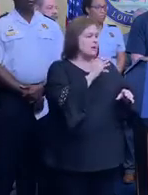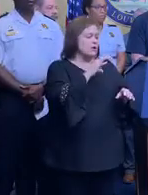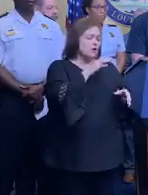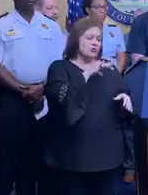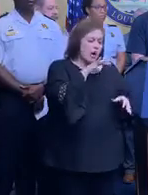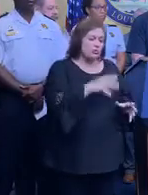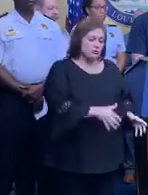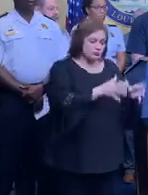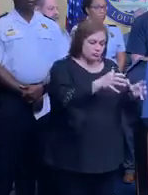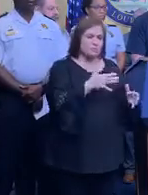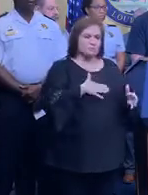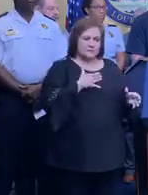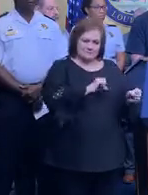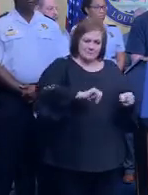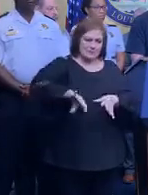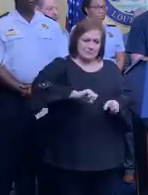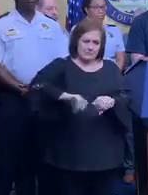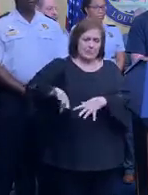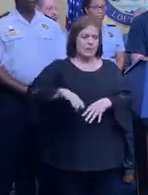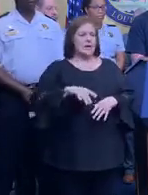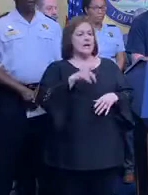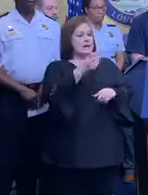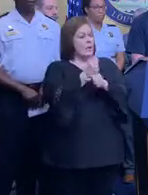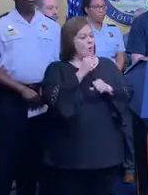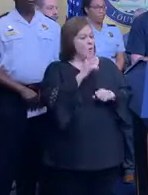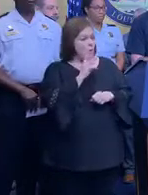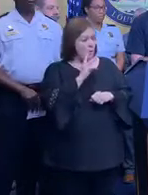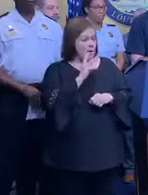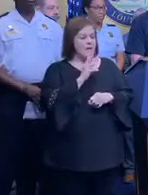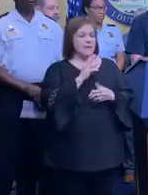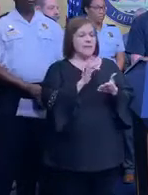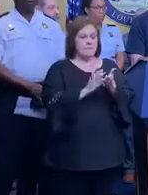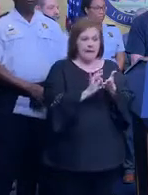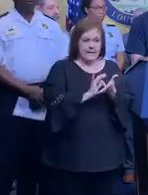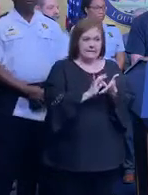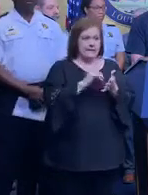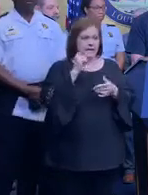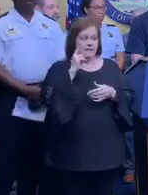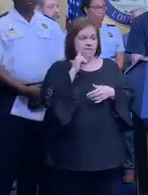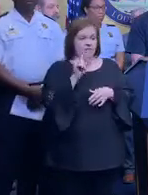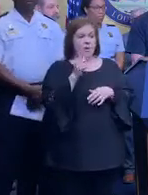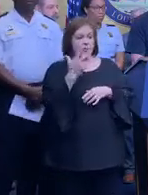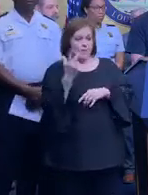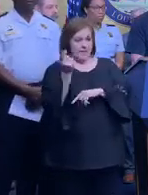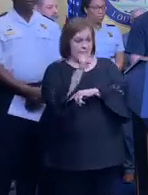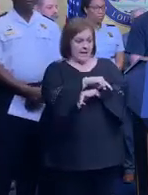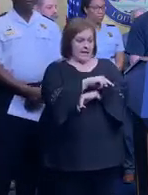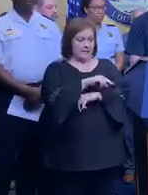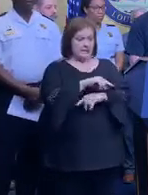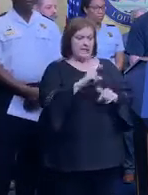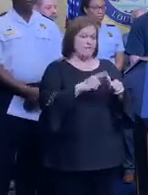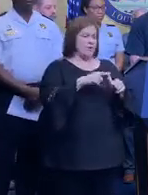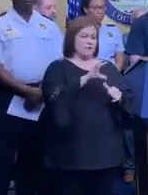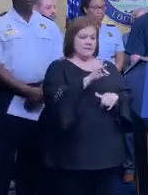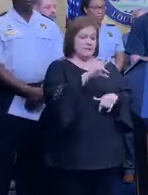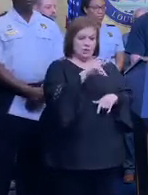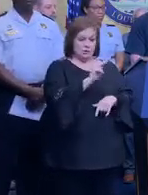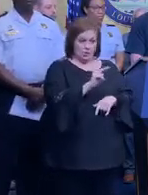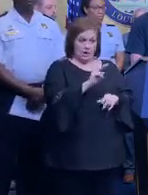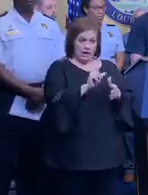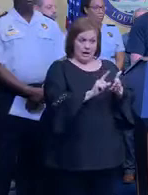debris. Gather emergency supplies, including water, food, and medications for at least 3 days. The first 72 is on